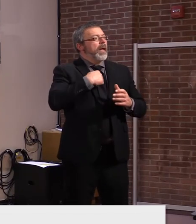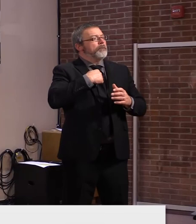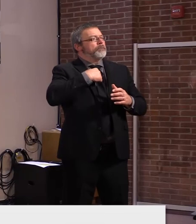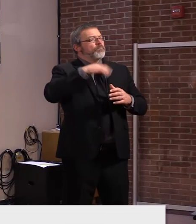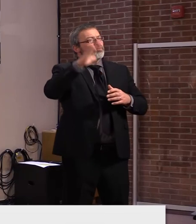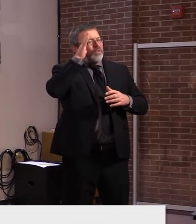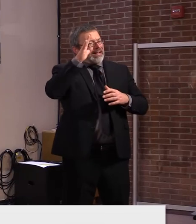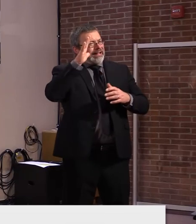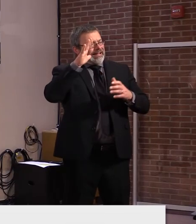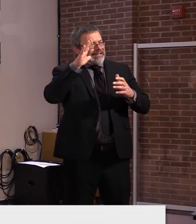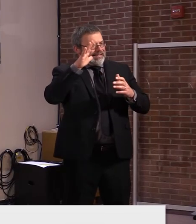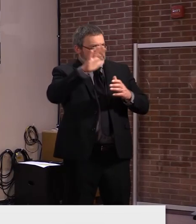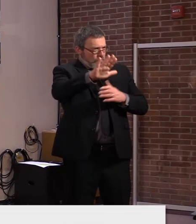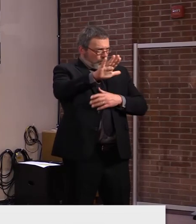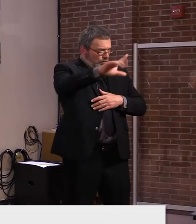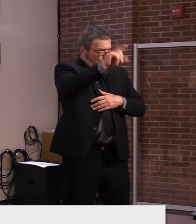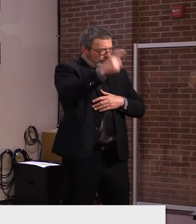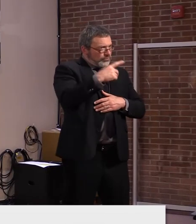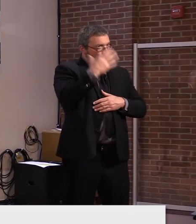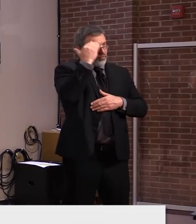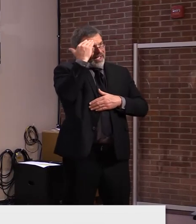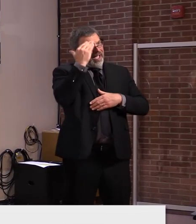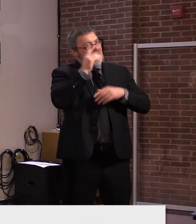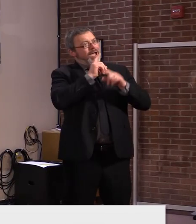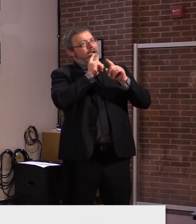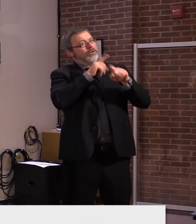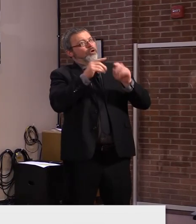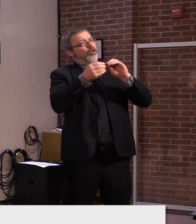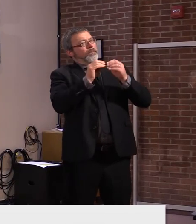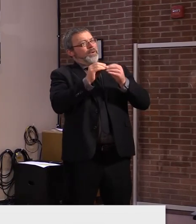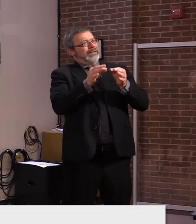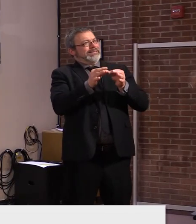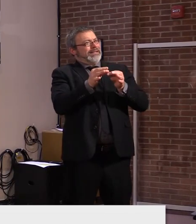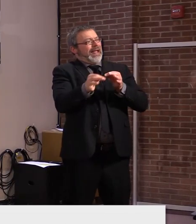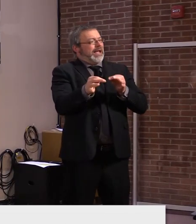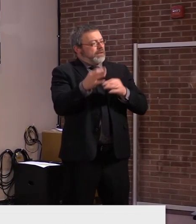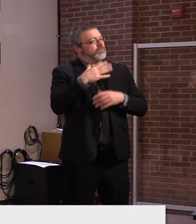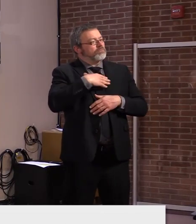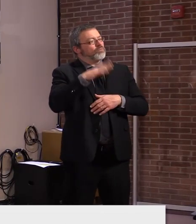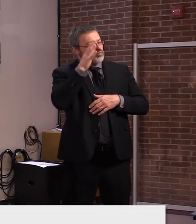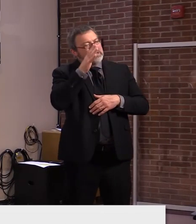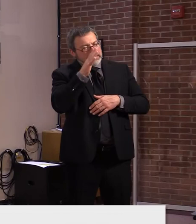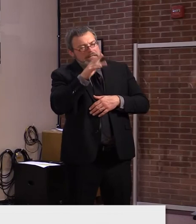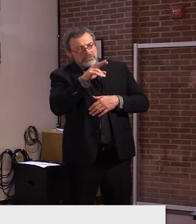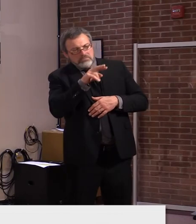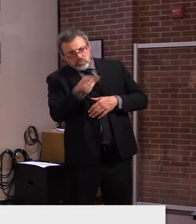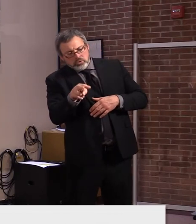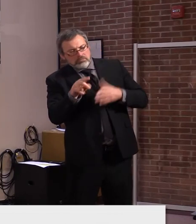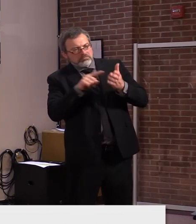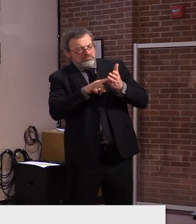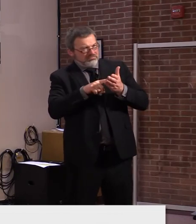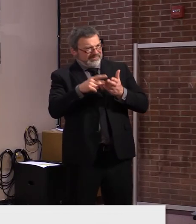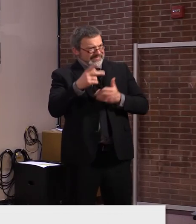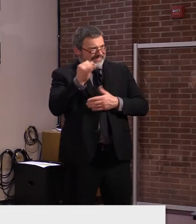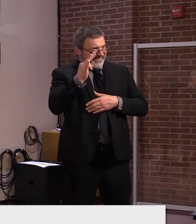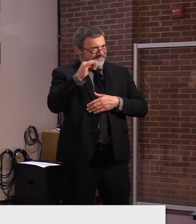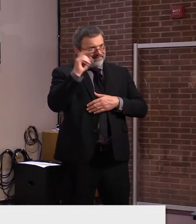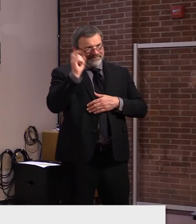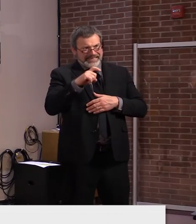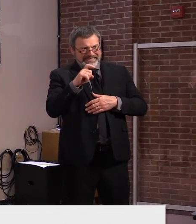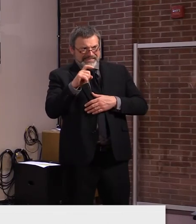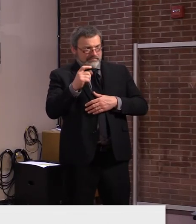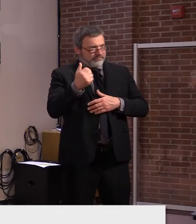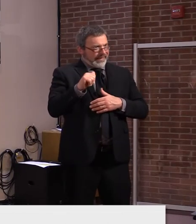there's a concerted effort to keep everything updated. There's a lot flying around with different things, so let me just check it and make sure that we